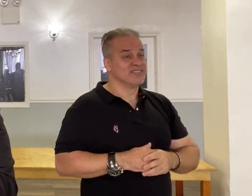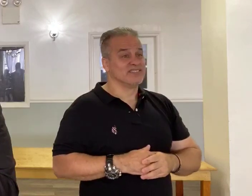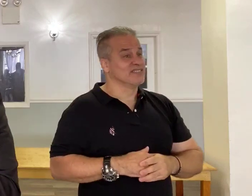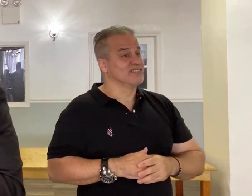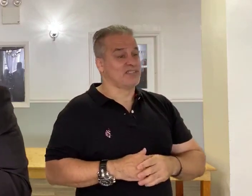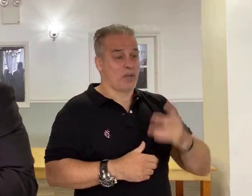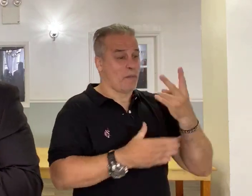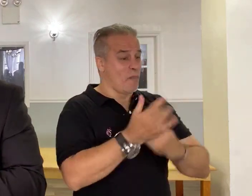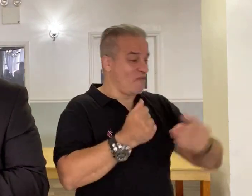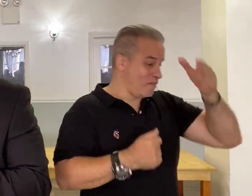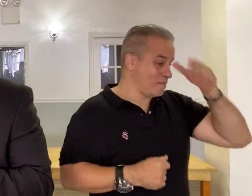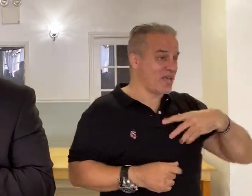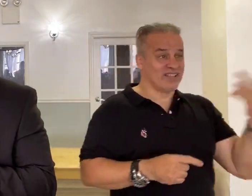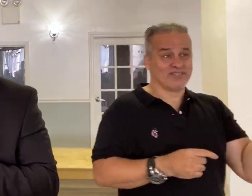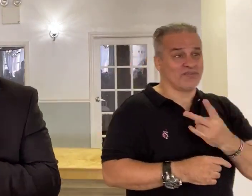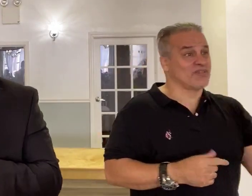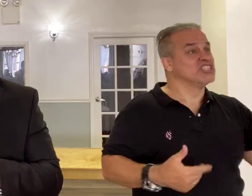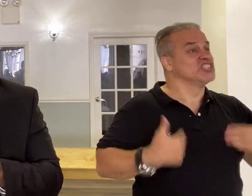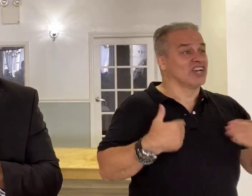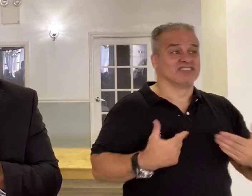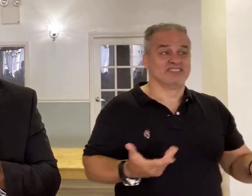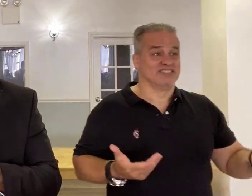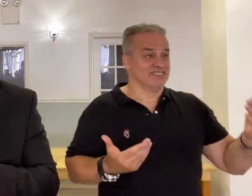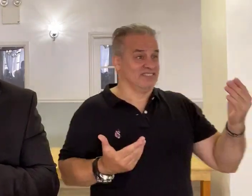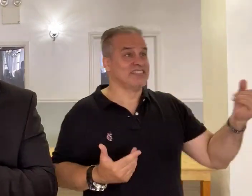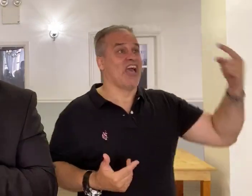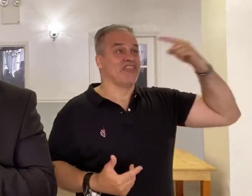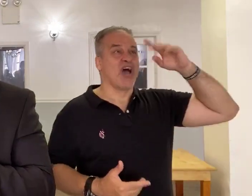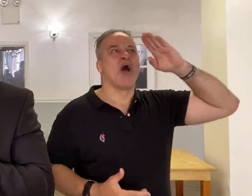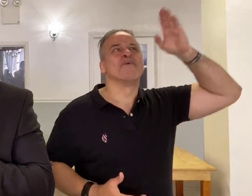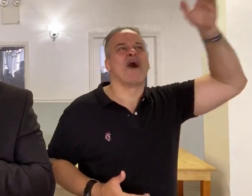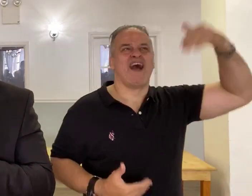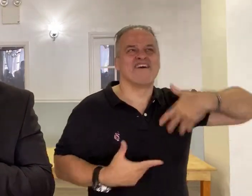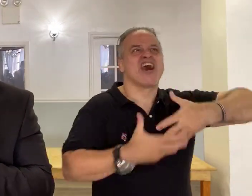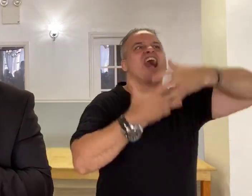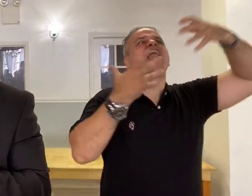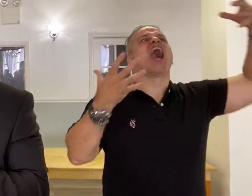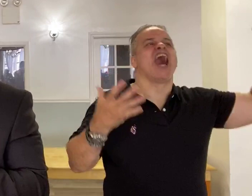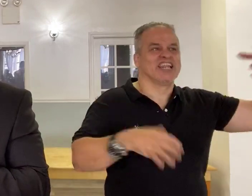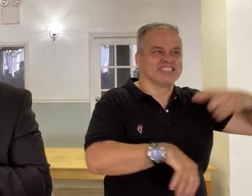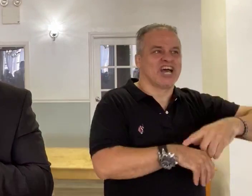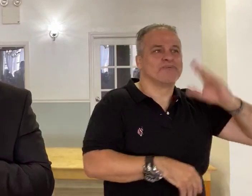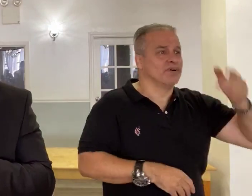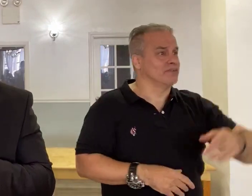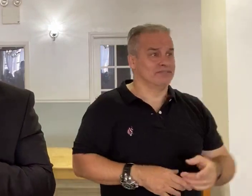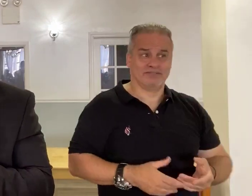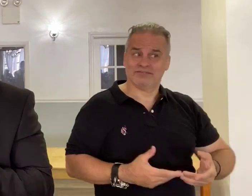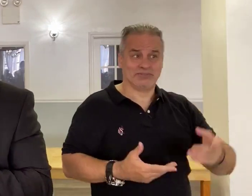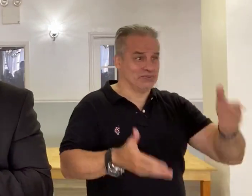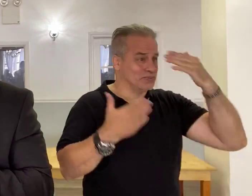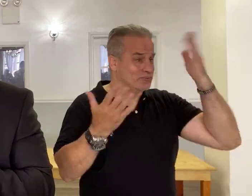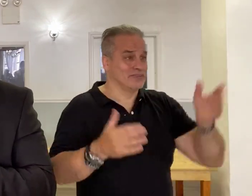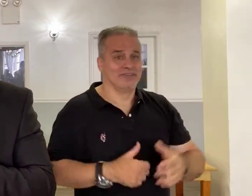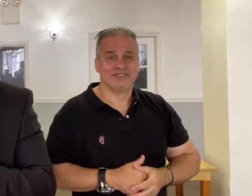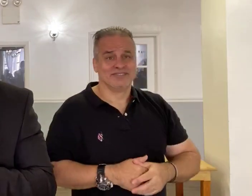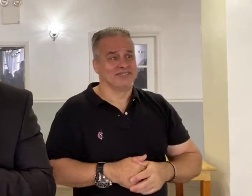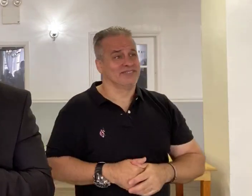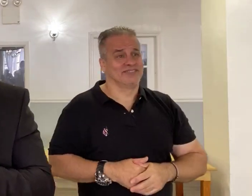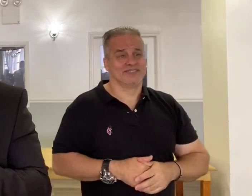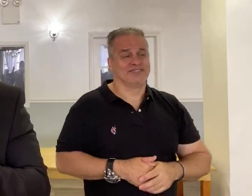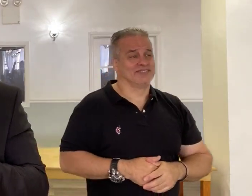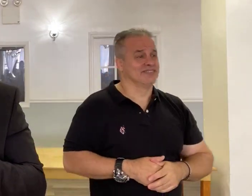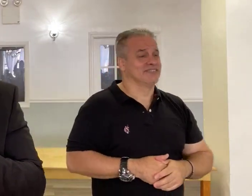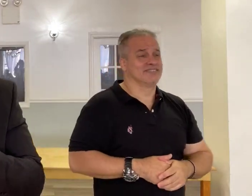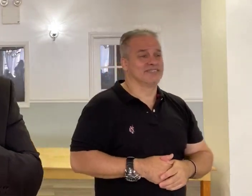He loves you. He wants the best for you. Oh, God must hate us because he wants us to make these tough decisions. And like,